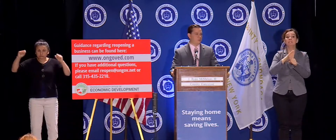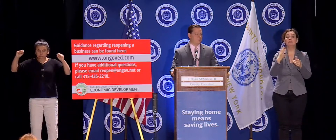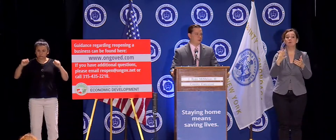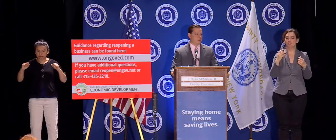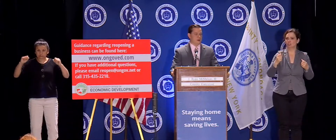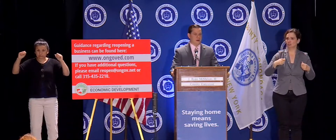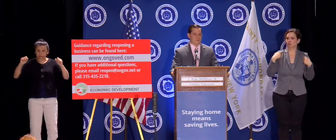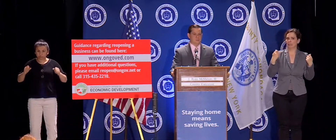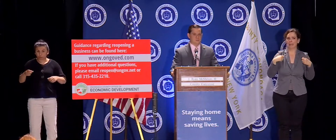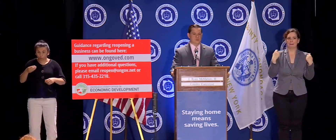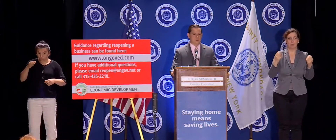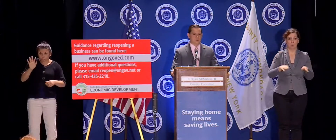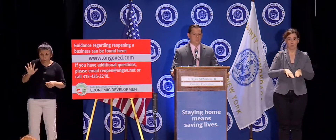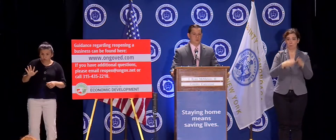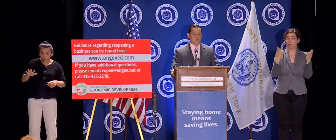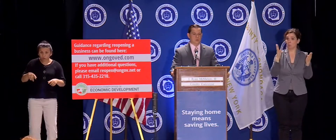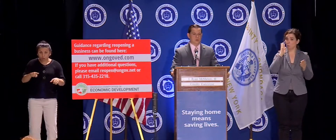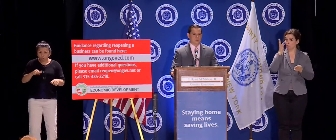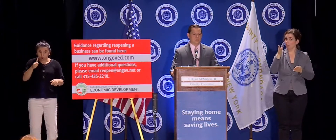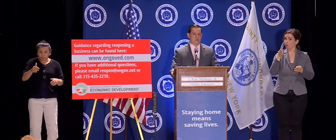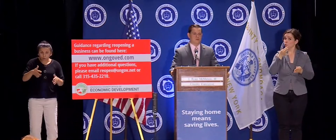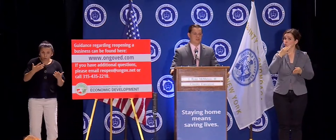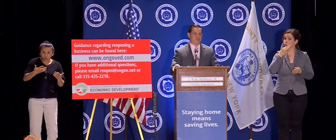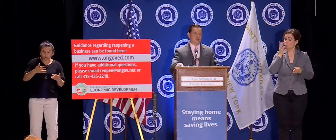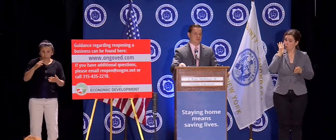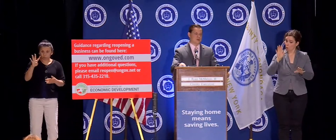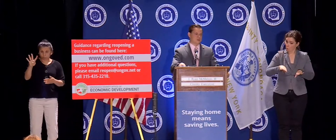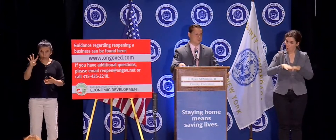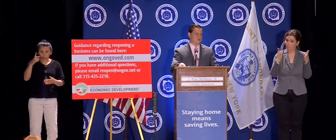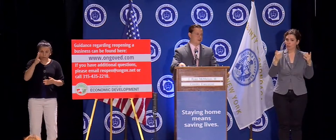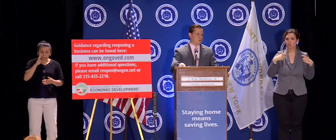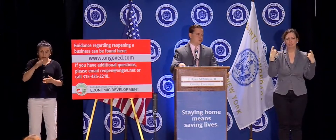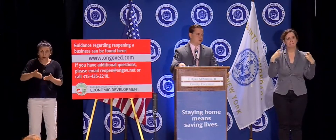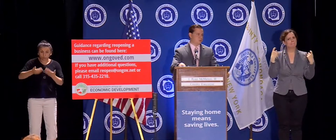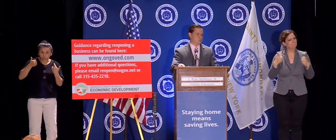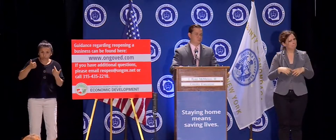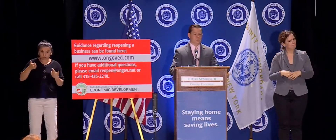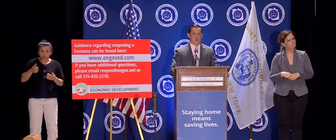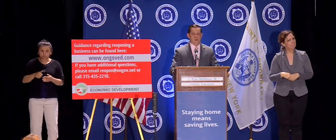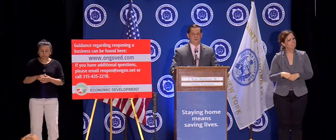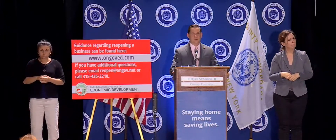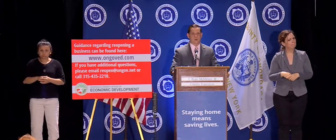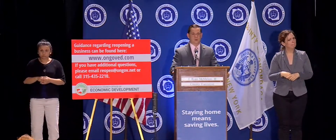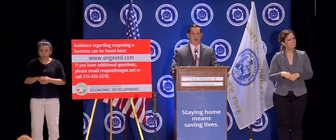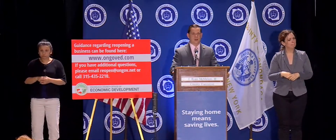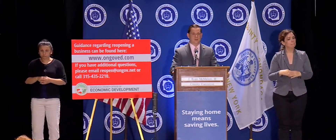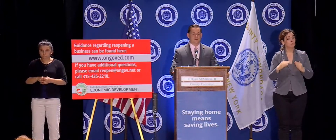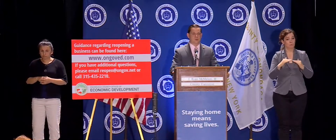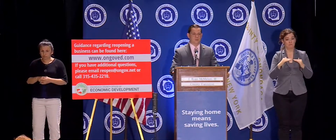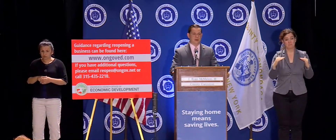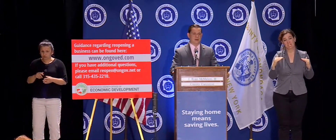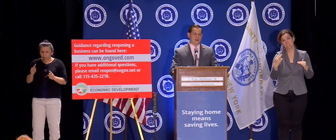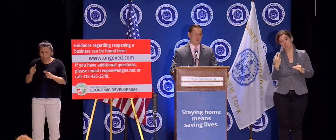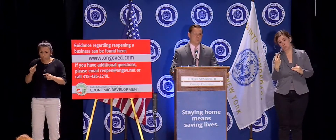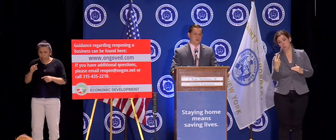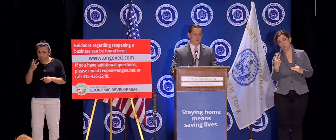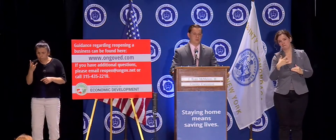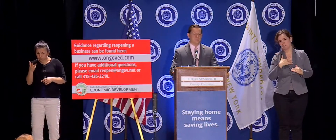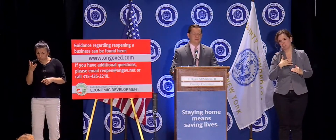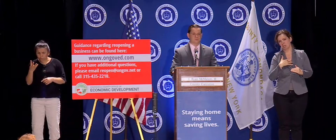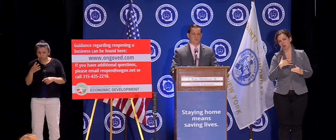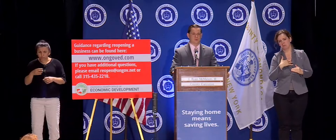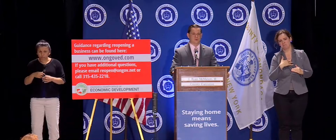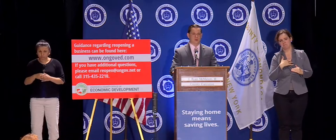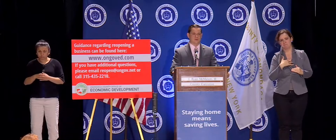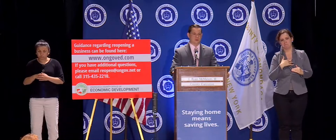4. So professional services, phase 2. So an argument's being made, and I agree with the